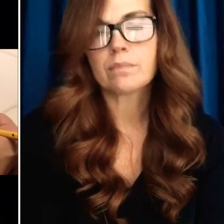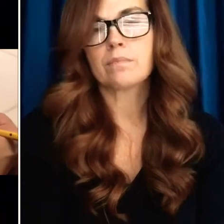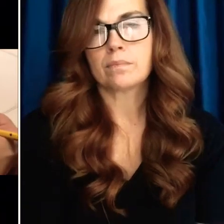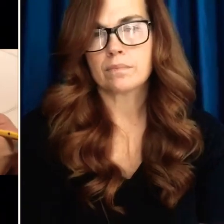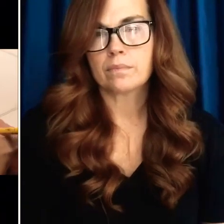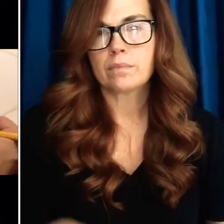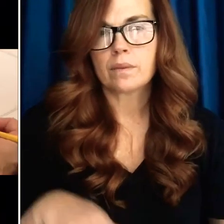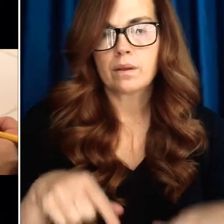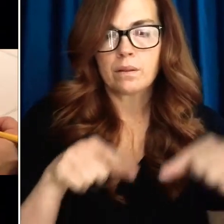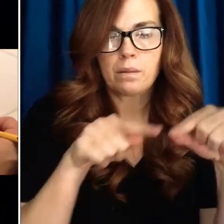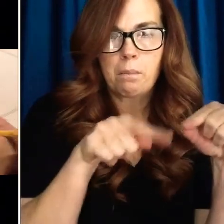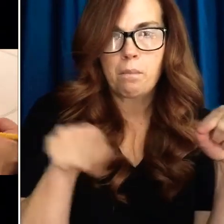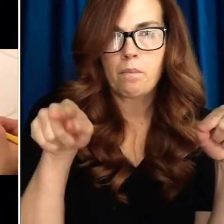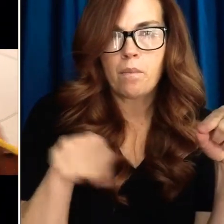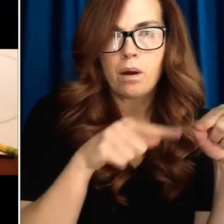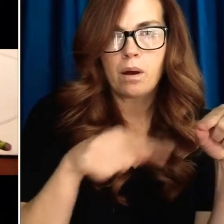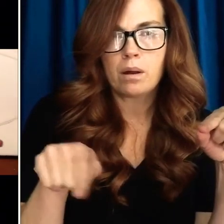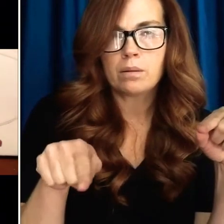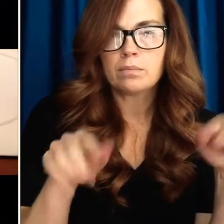It's kind of an up and over.